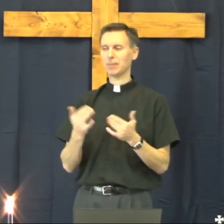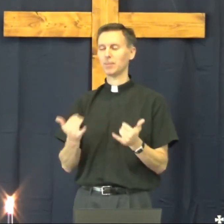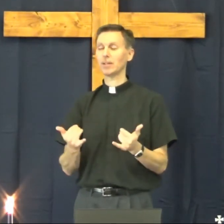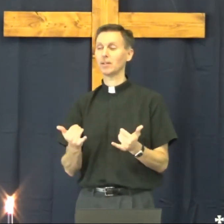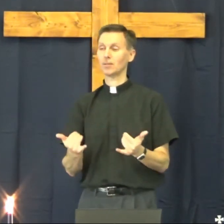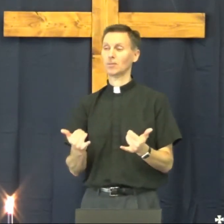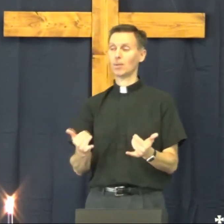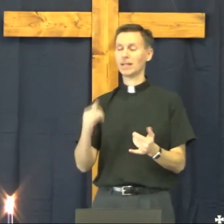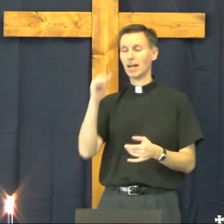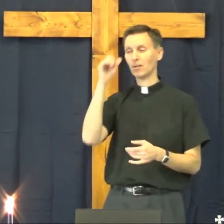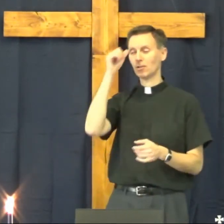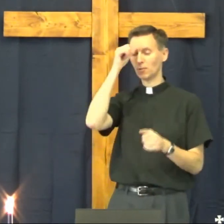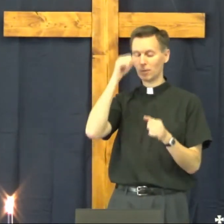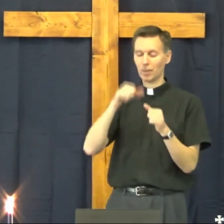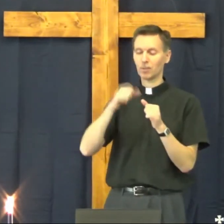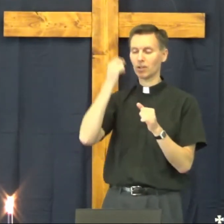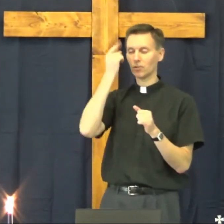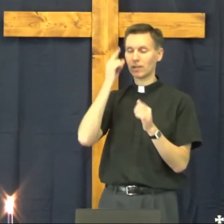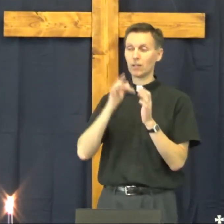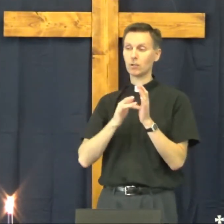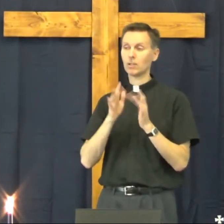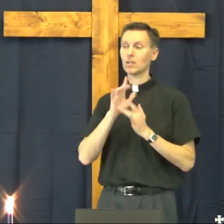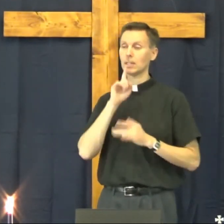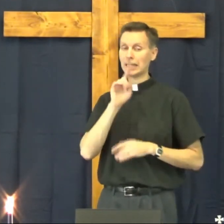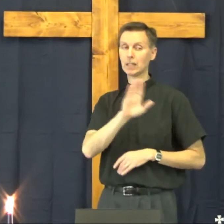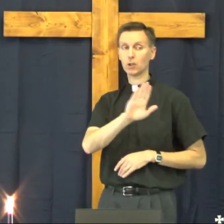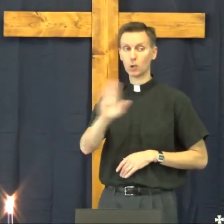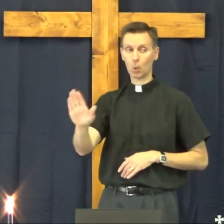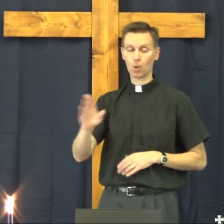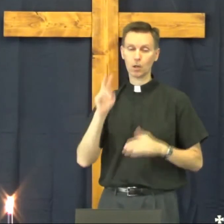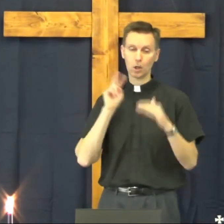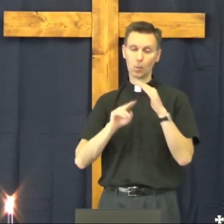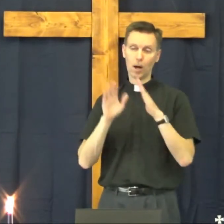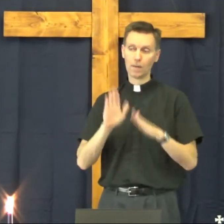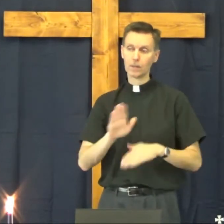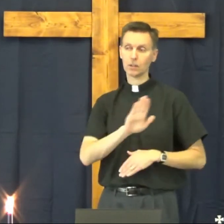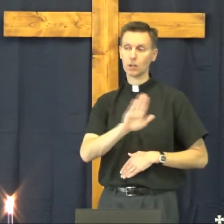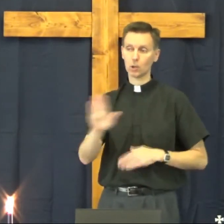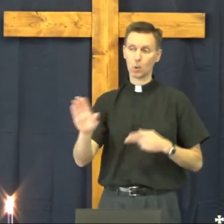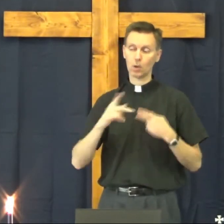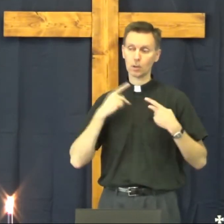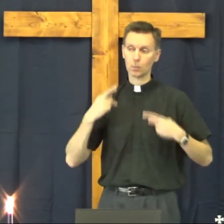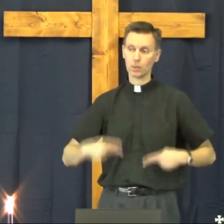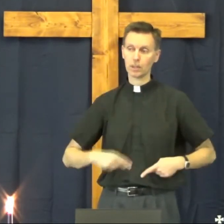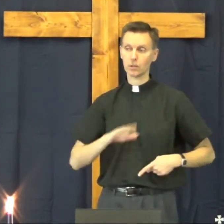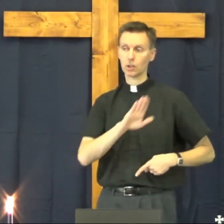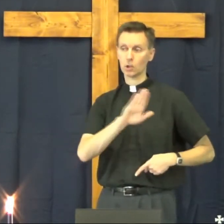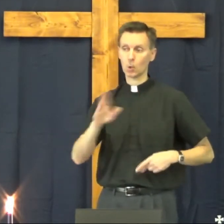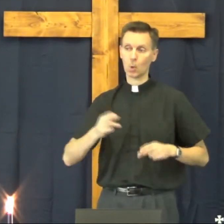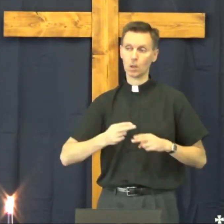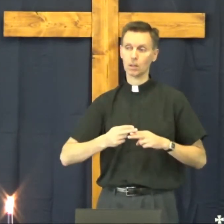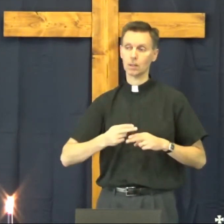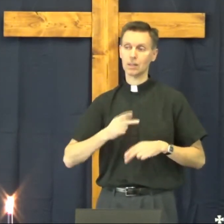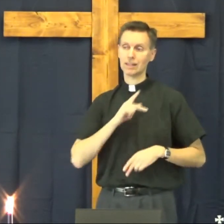but right now, just remember and understand, Jesus is your prophet, your priest, your